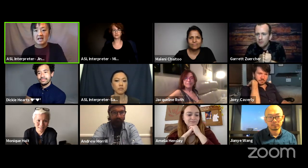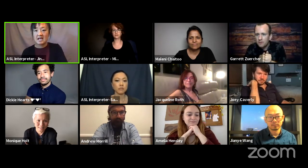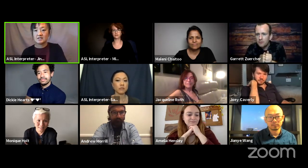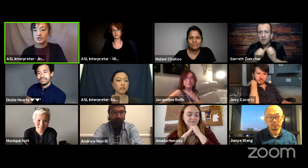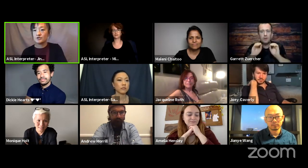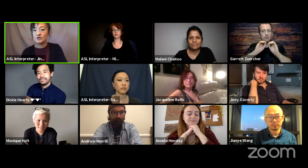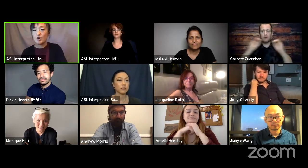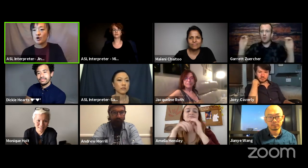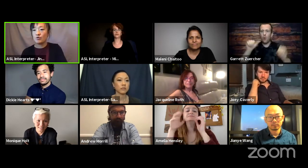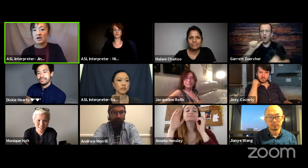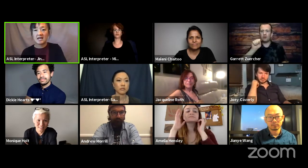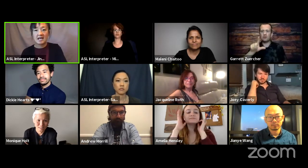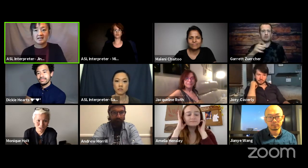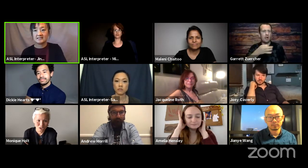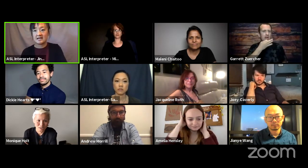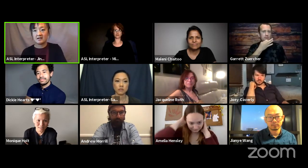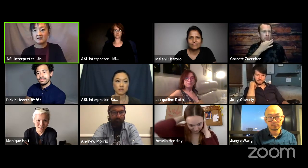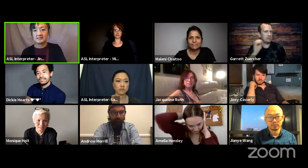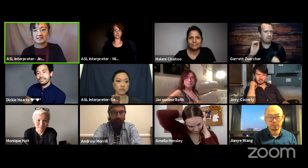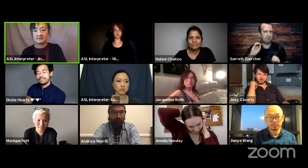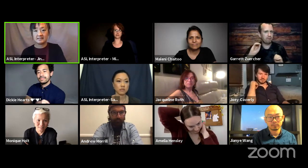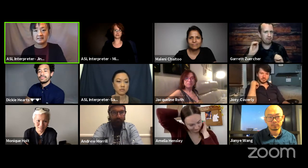and no ASL skills.